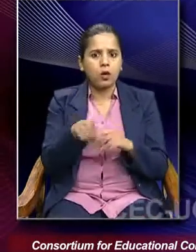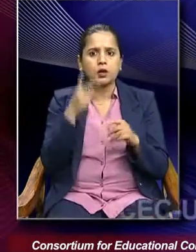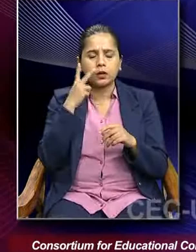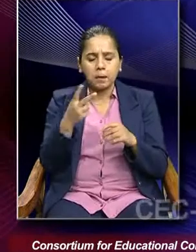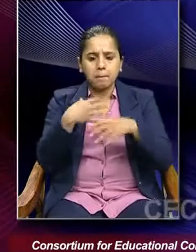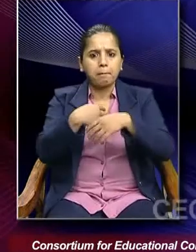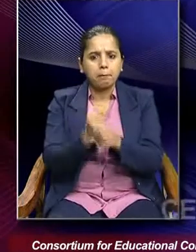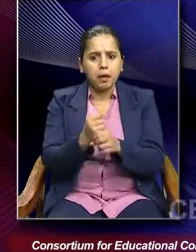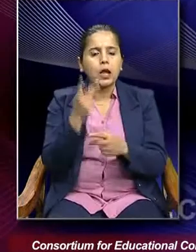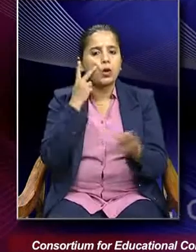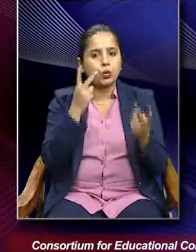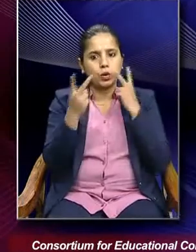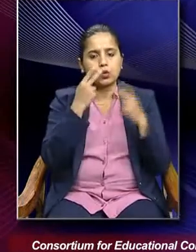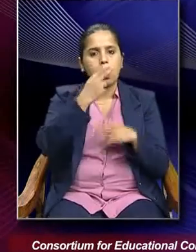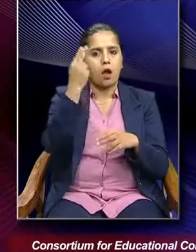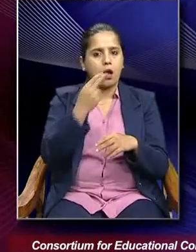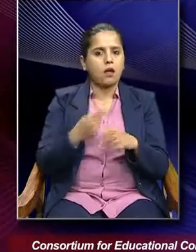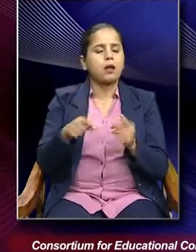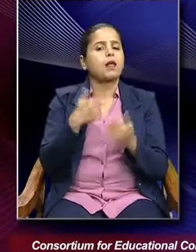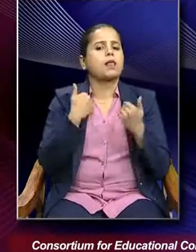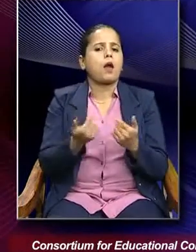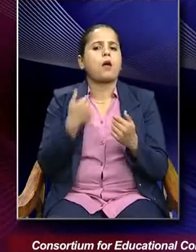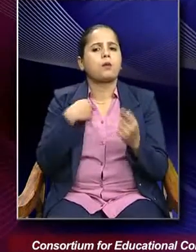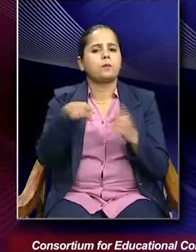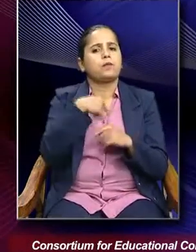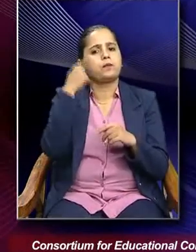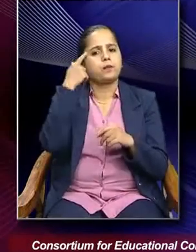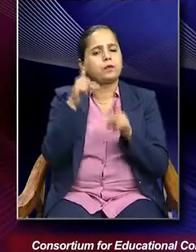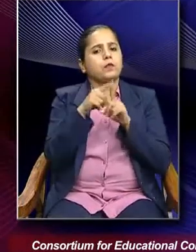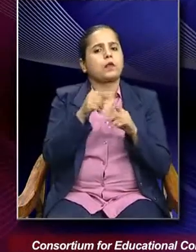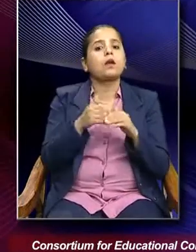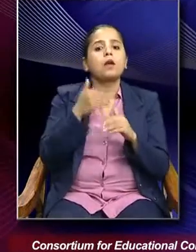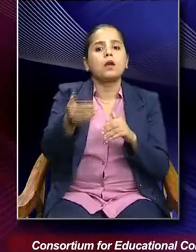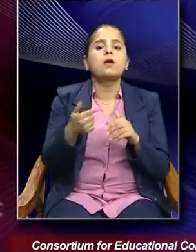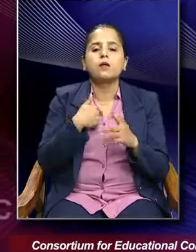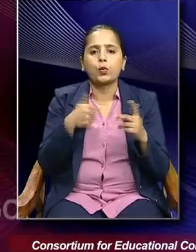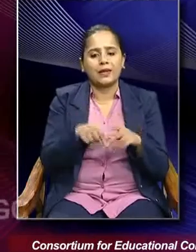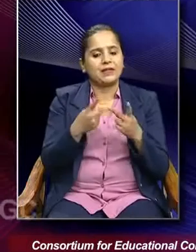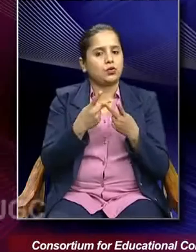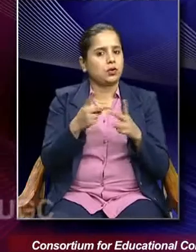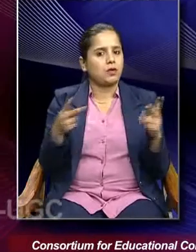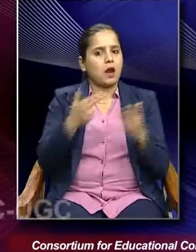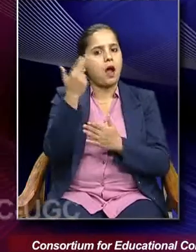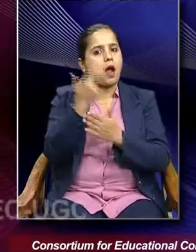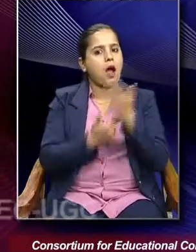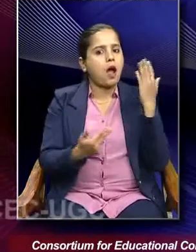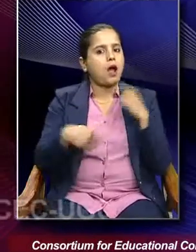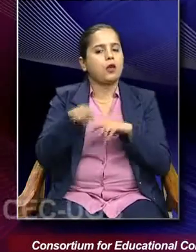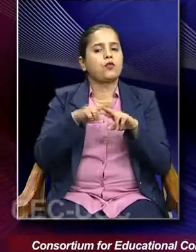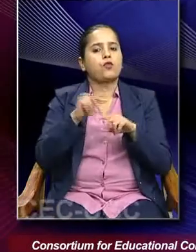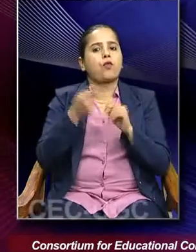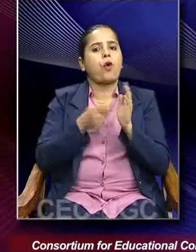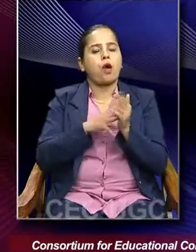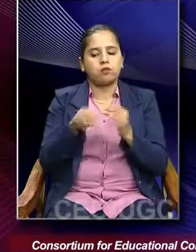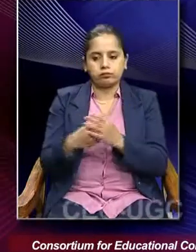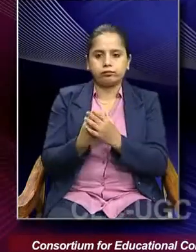constitute visual arts, let us now take into consideration different art forms as they